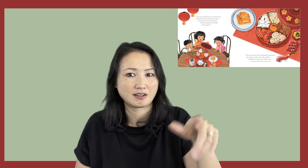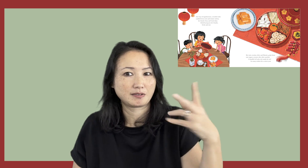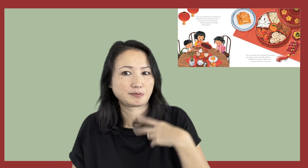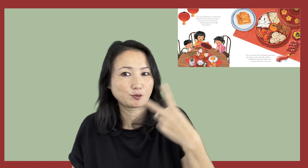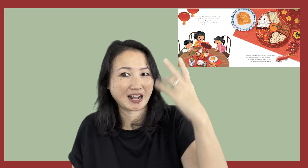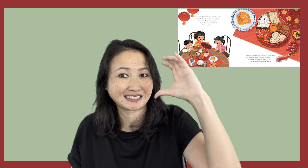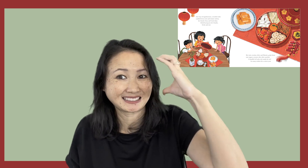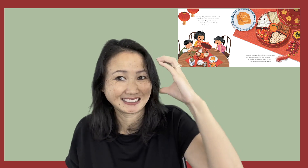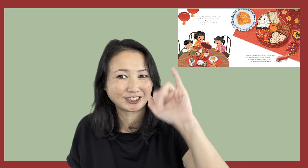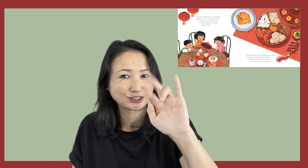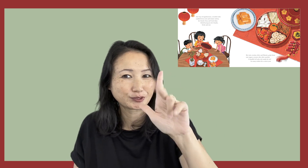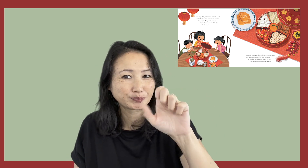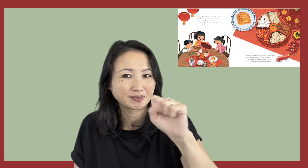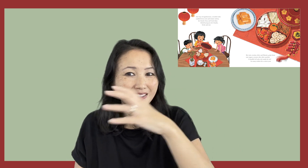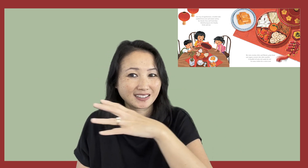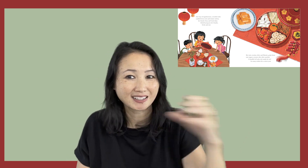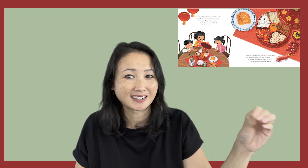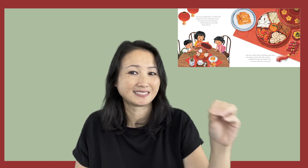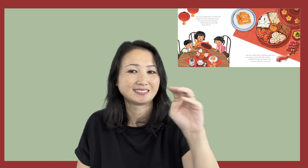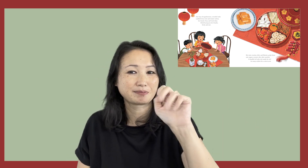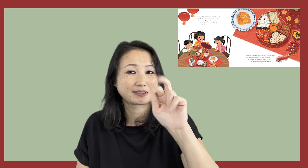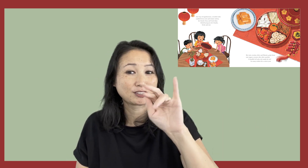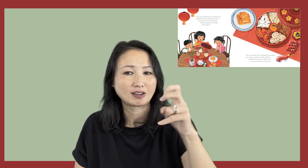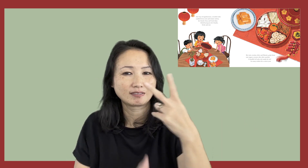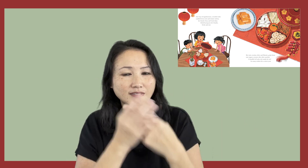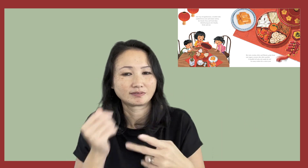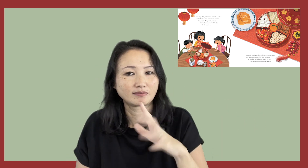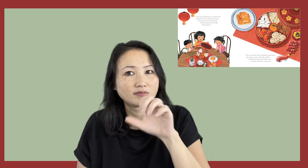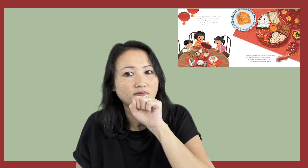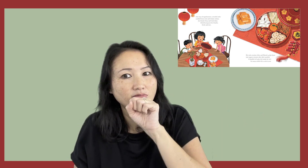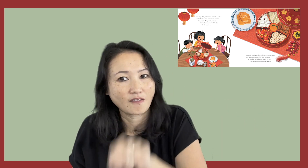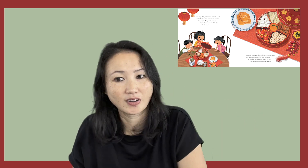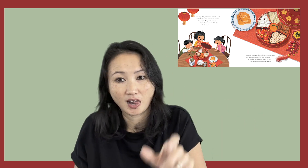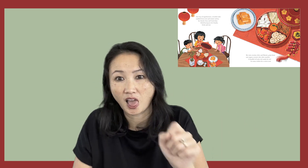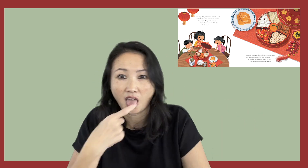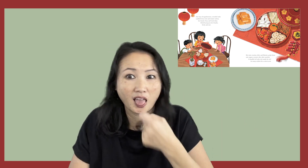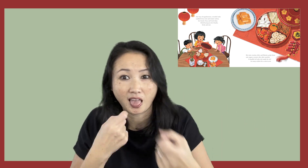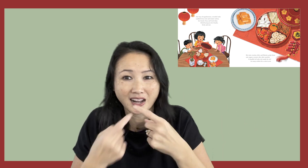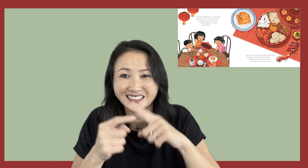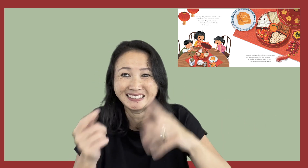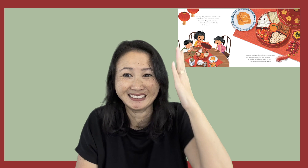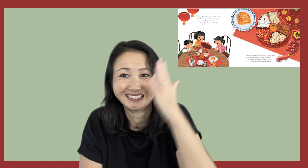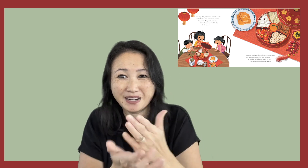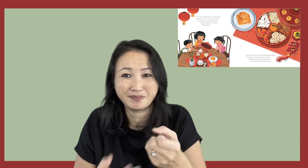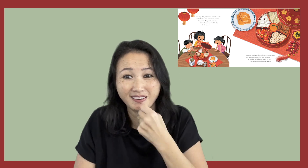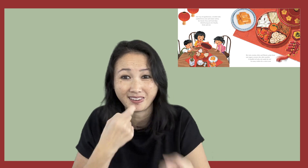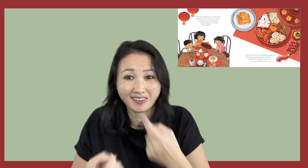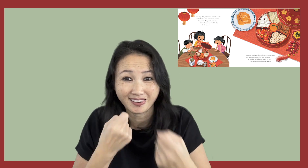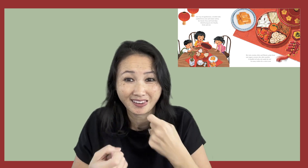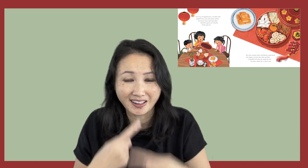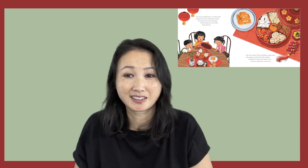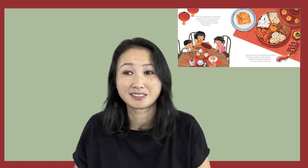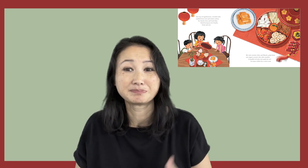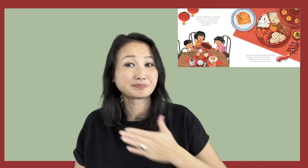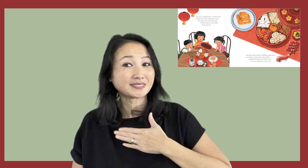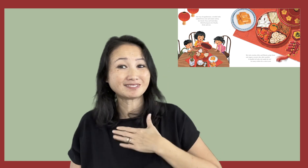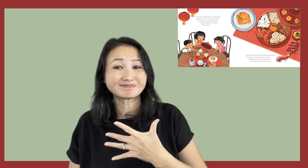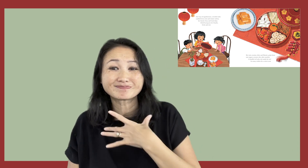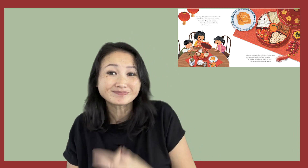My twin cousins, Jules and Marnie, gulped down one sugary coconut slice after another.